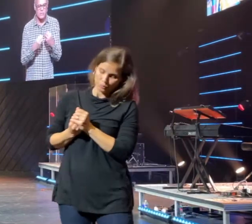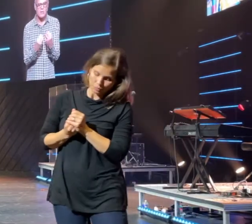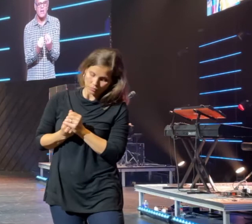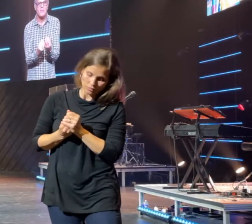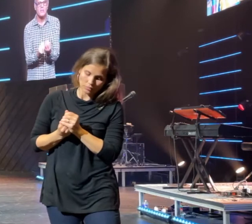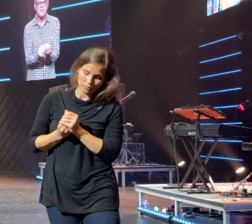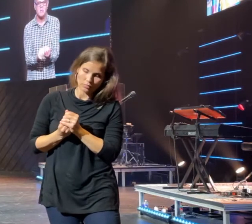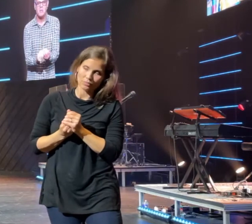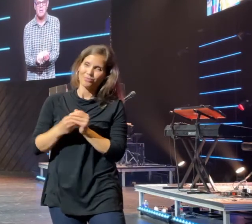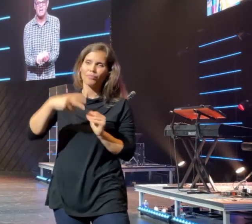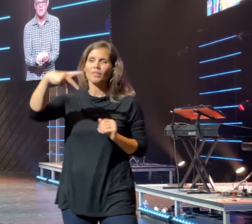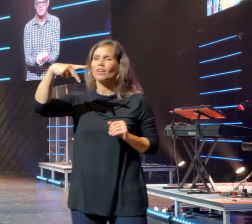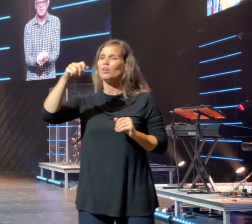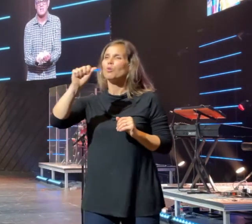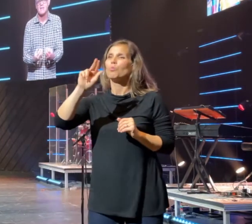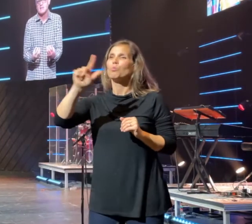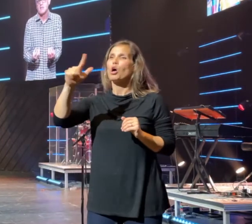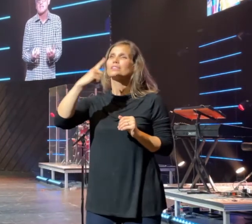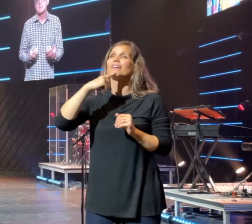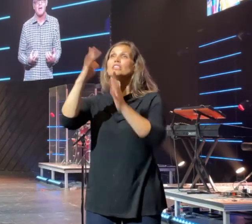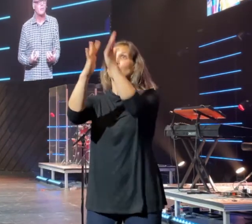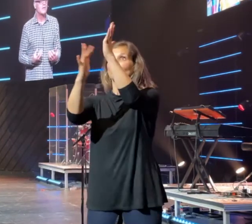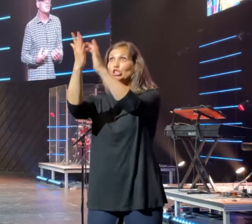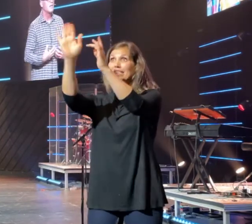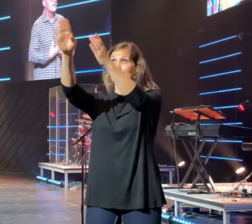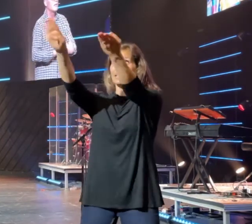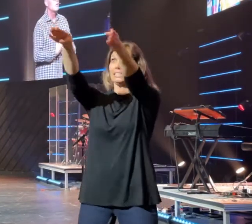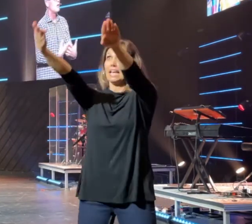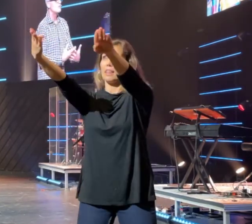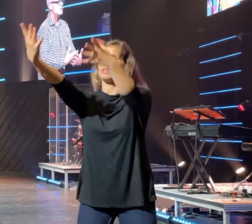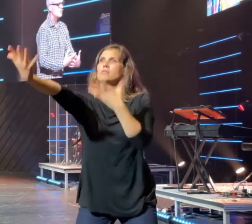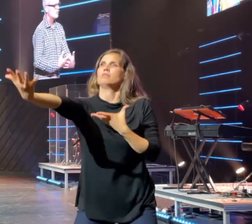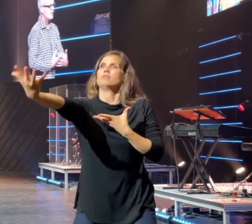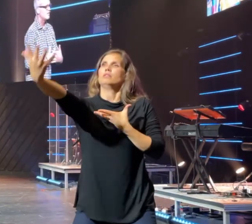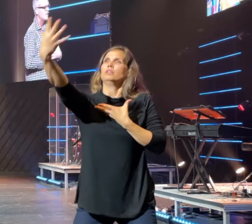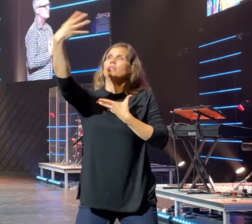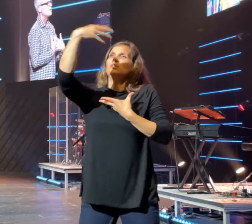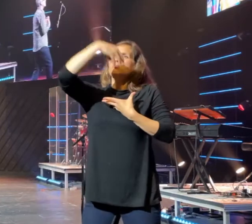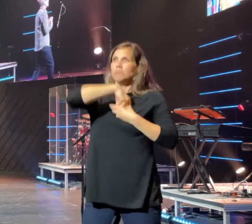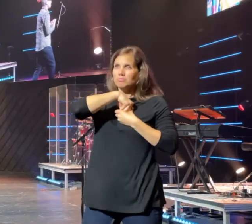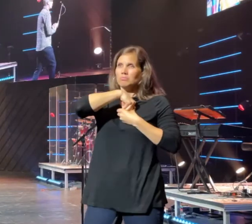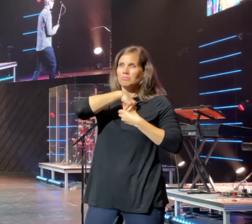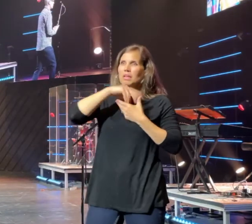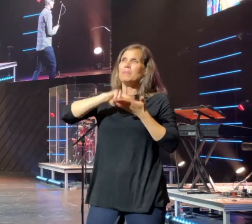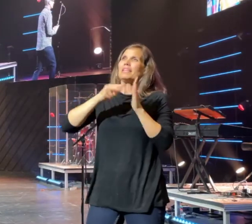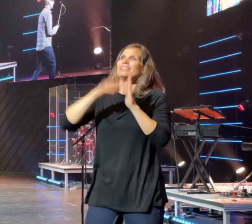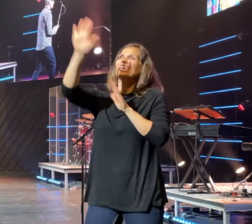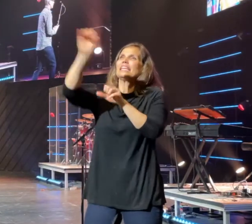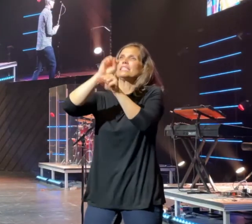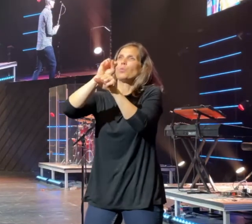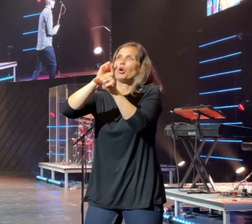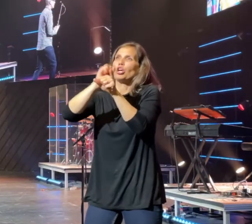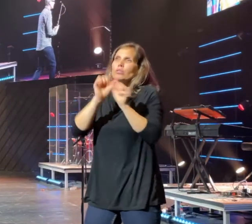so that the life of Christ might be manifest in us. That's a fancy Bible way of saying the cross of Jesus Christ is doing continual work in